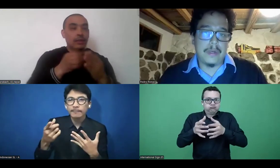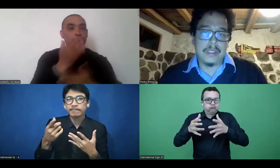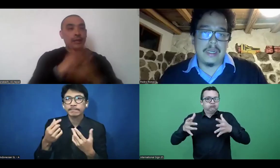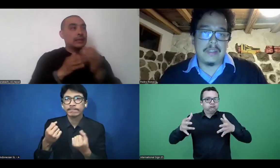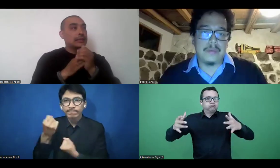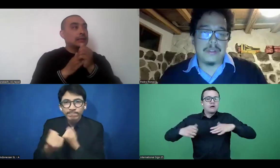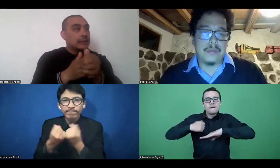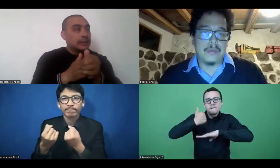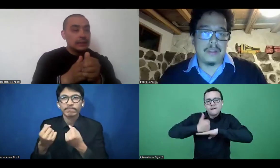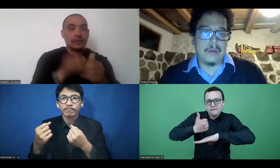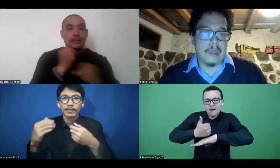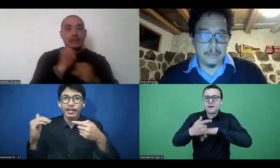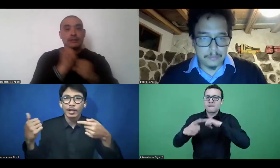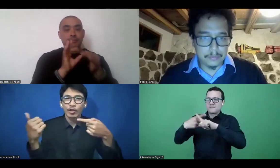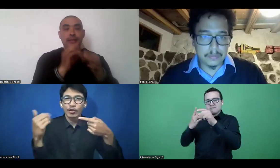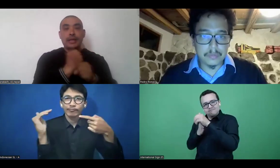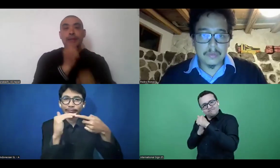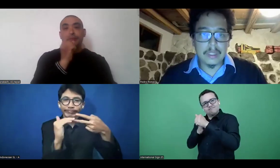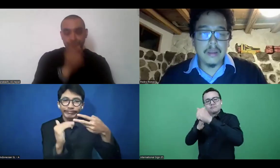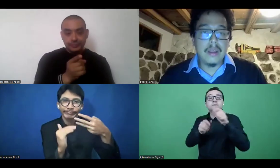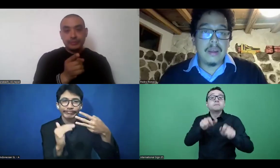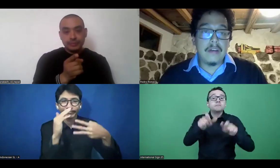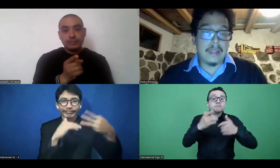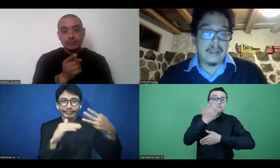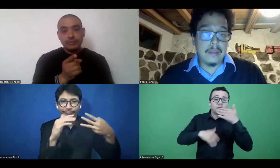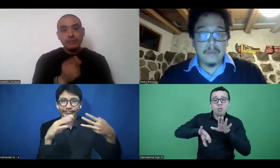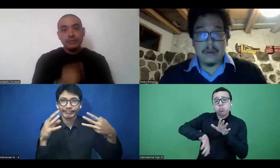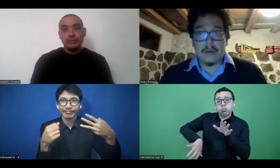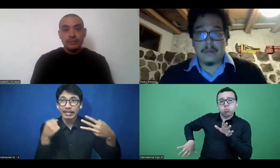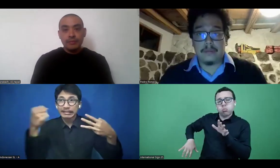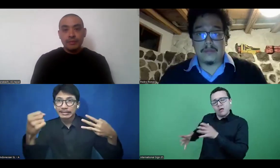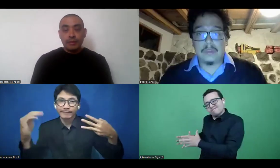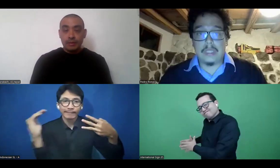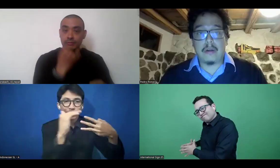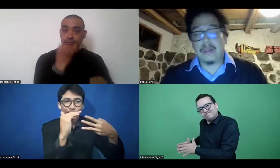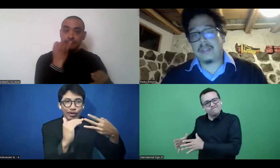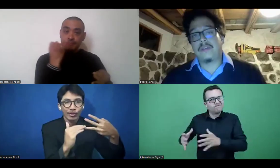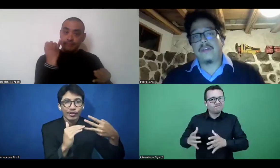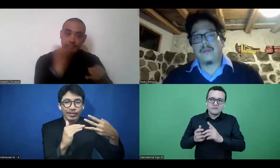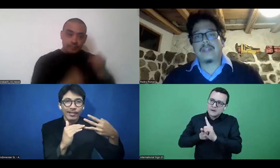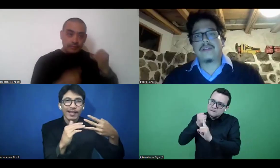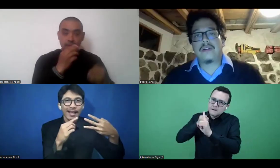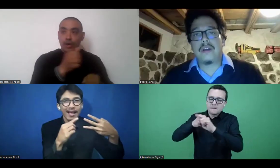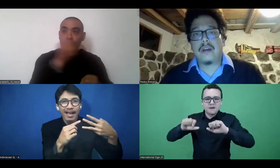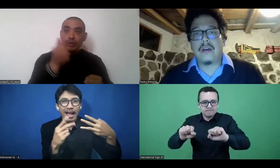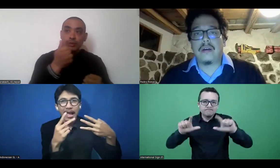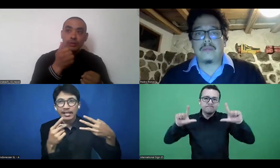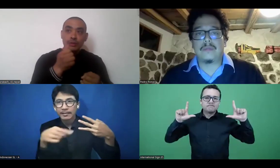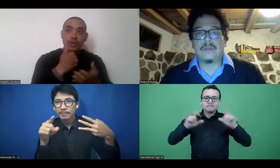of marginalized persons with disability. Finally, the annual grantee survey from last